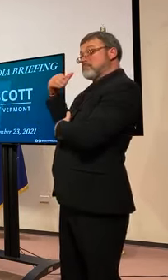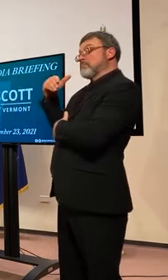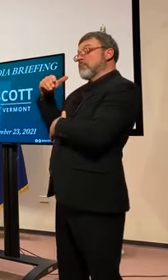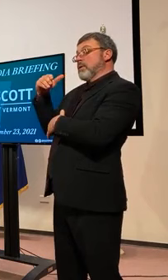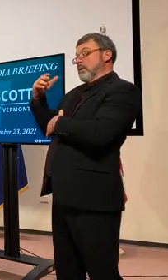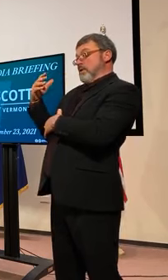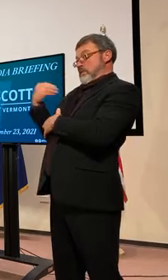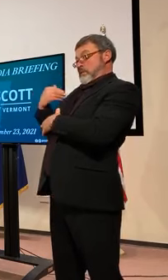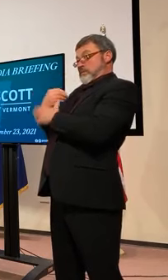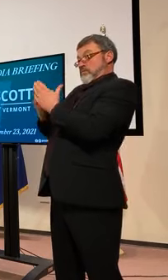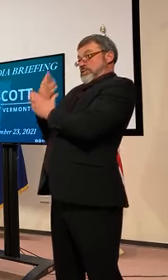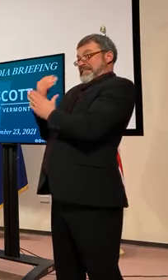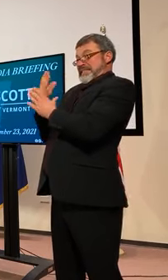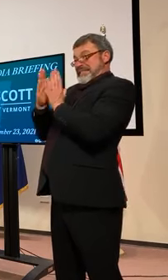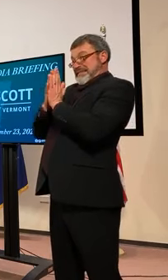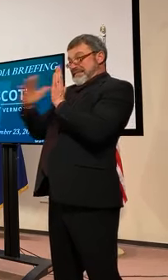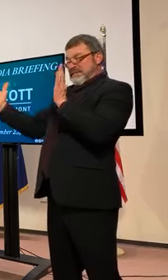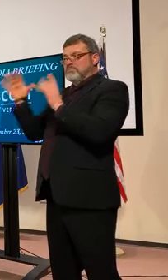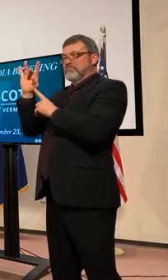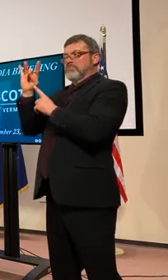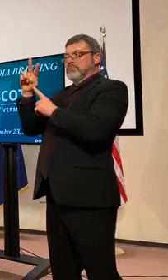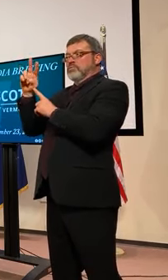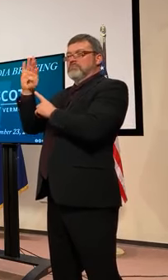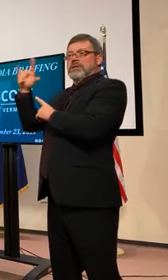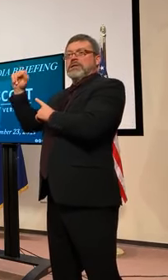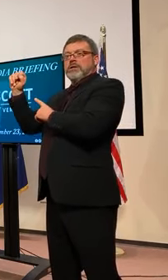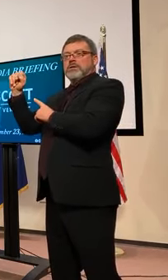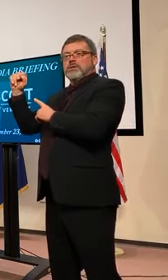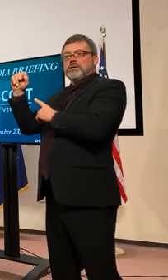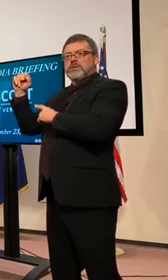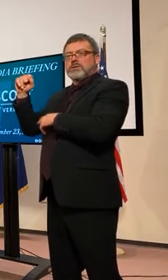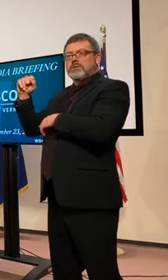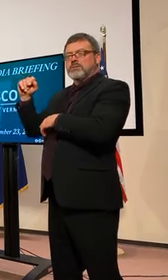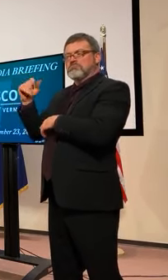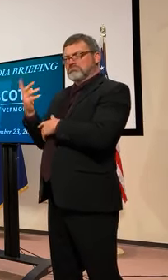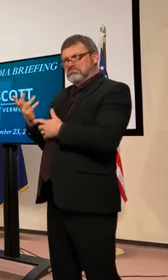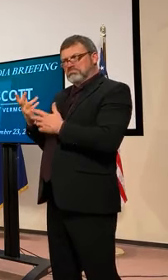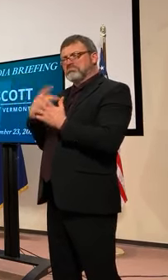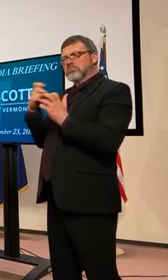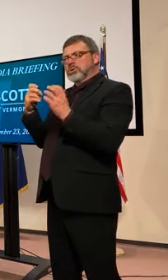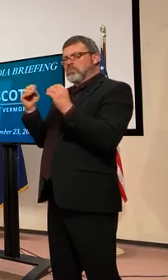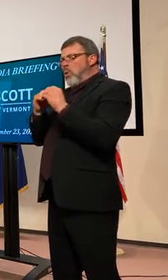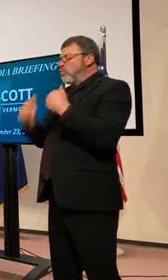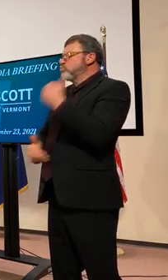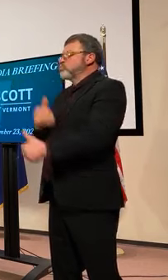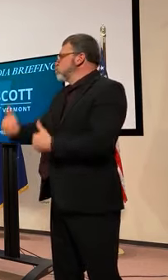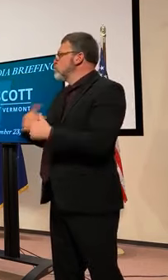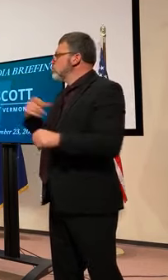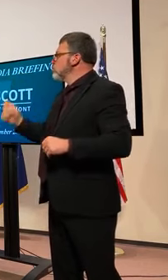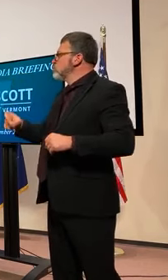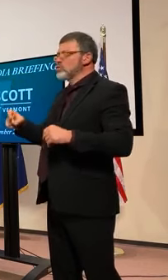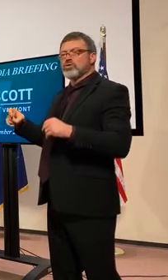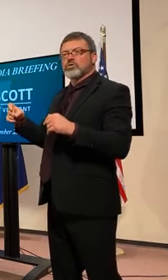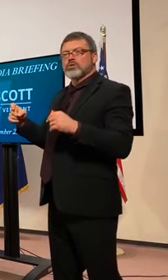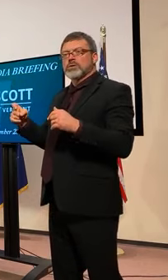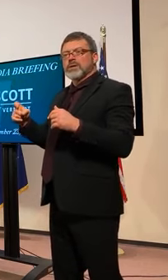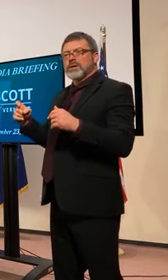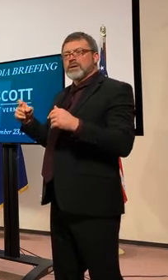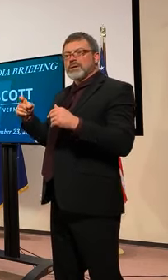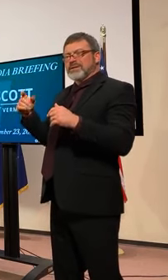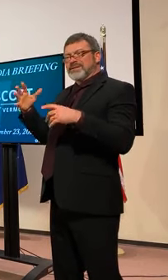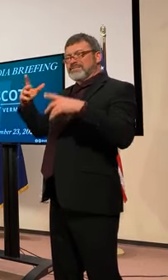90 days, which is something that I've been talking about for a number of years. So hopefully that's the benchmark, and then they can